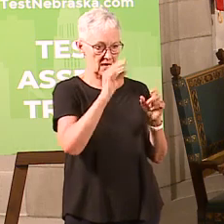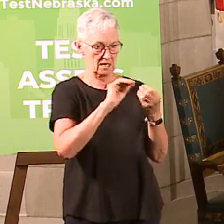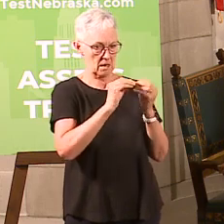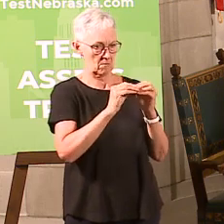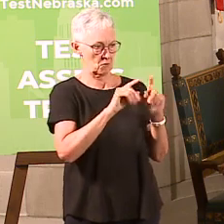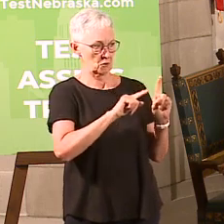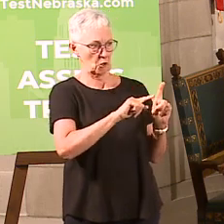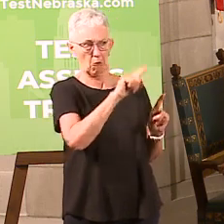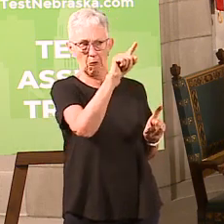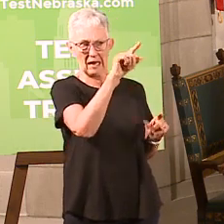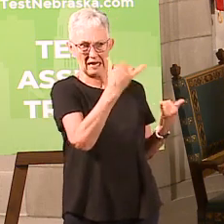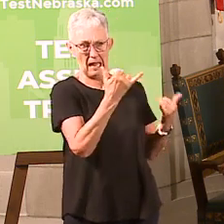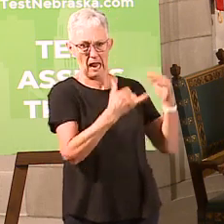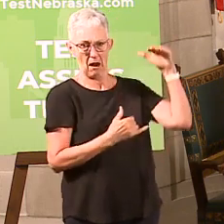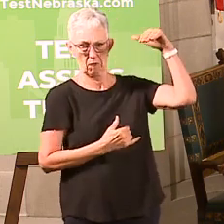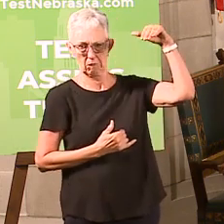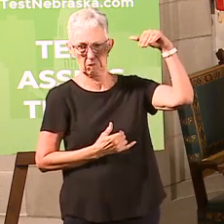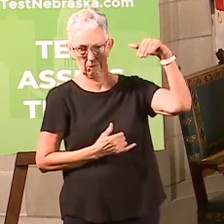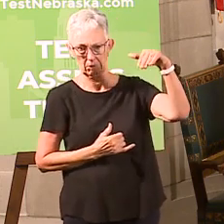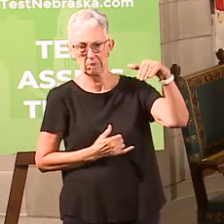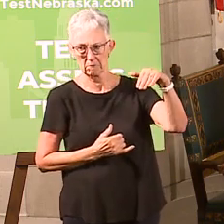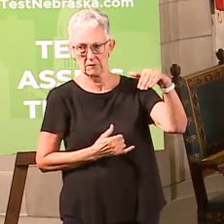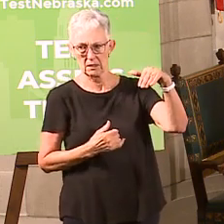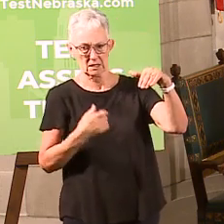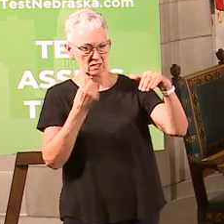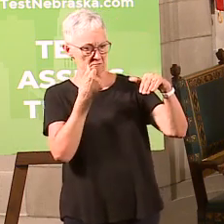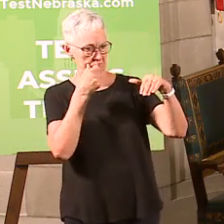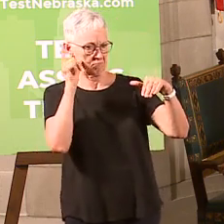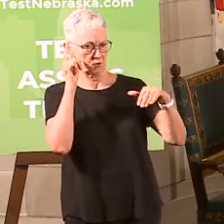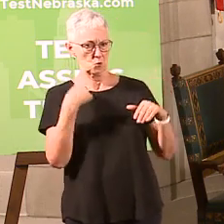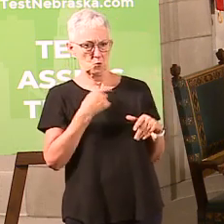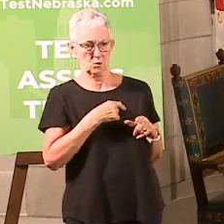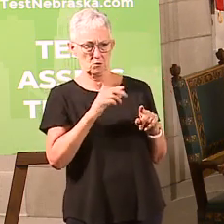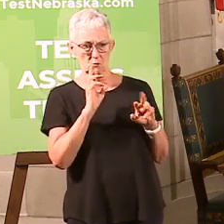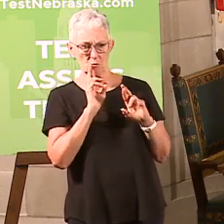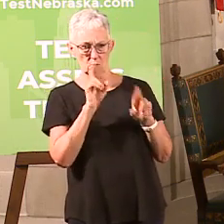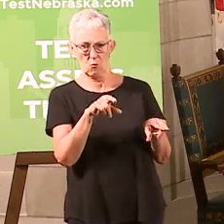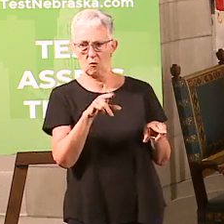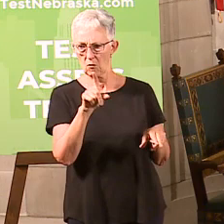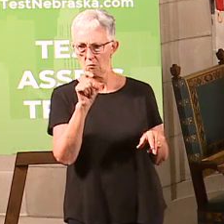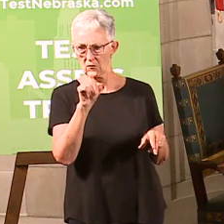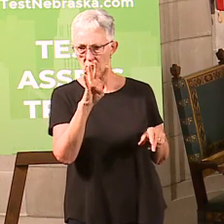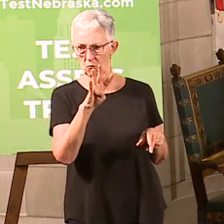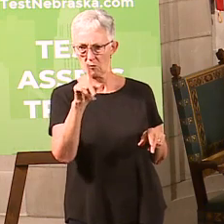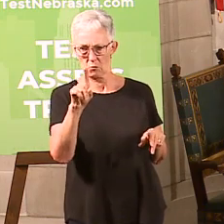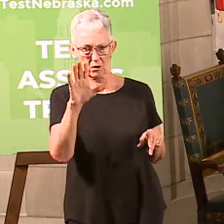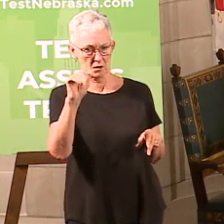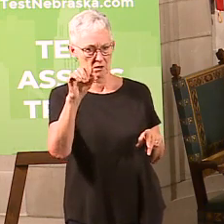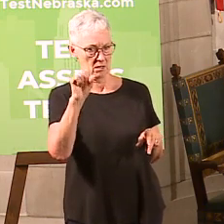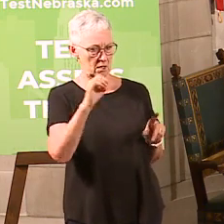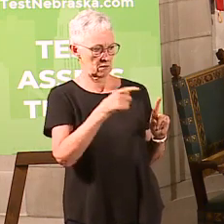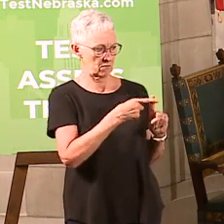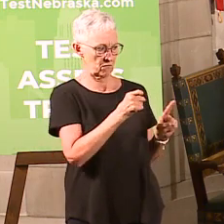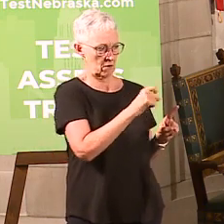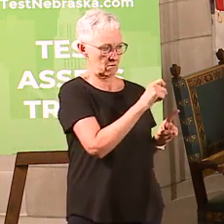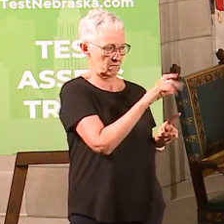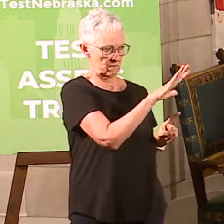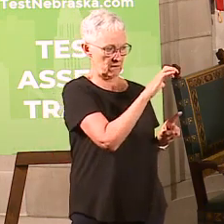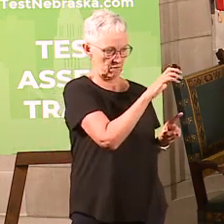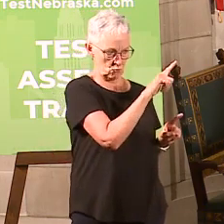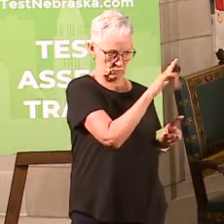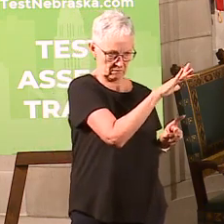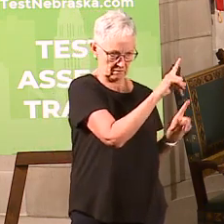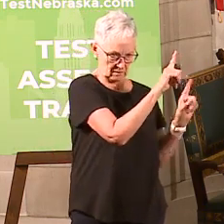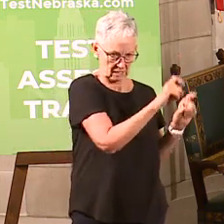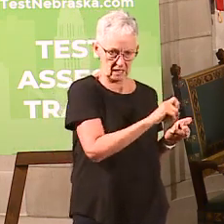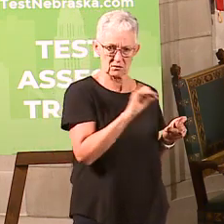cases. Just a couple of days ago, we reported about 131 total cases out of about almost 2,500 tests. So again,